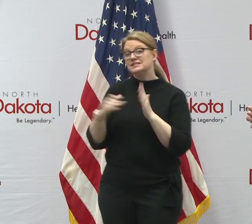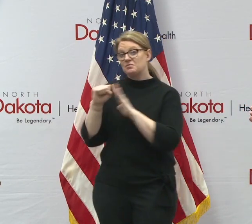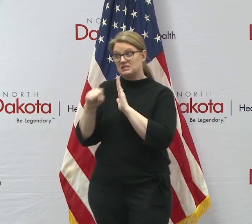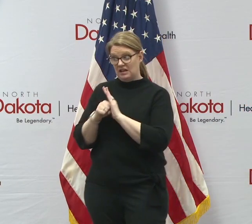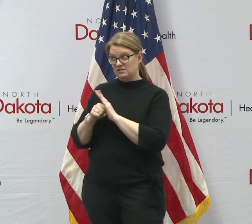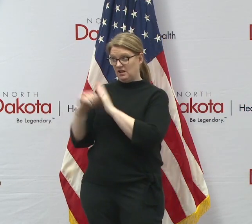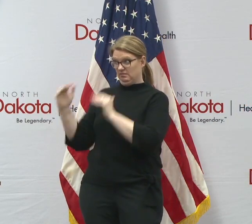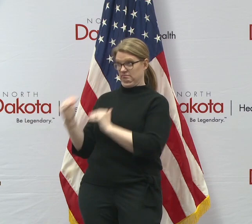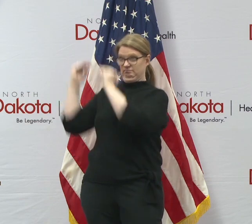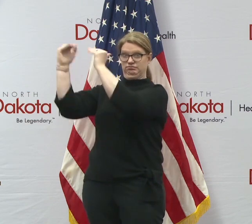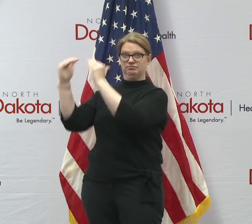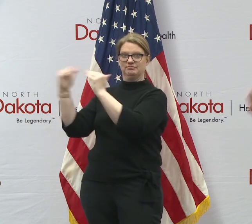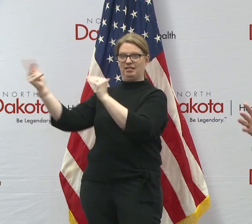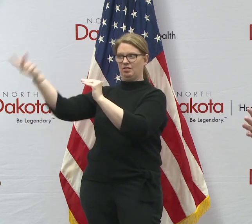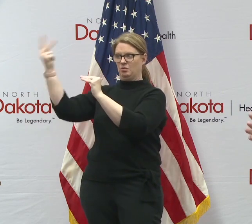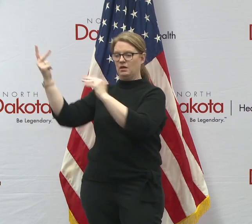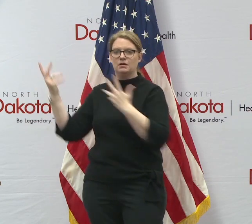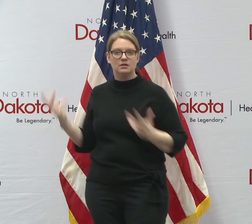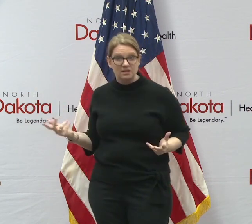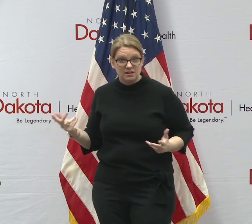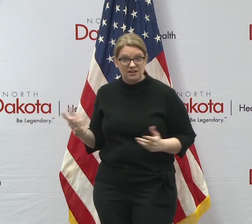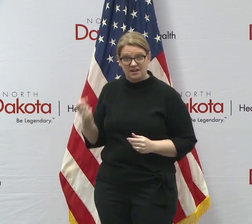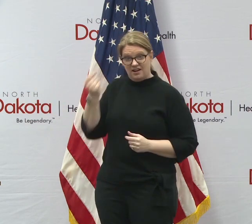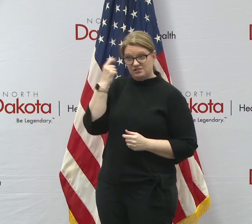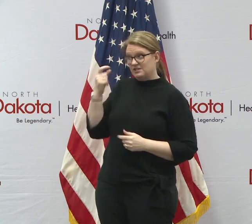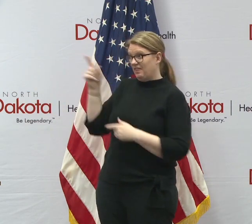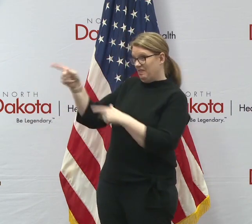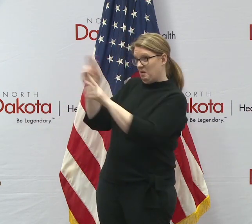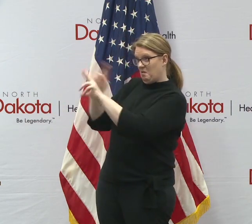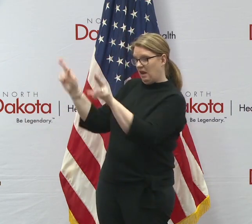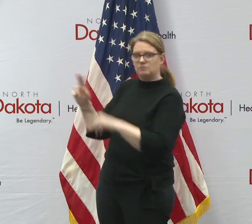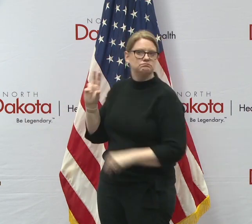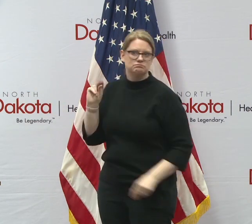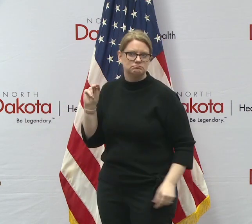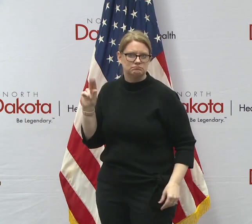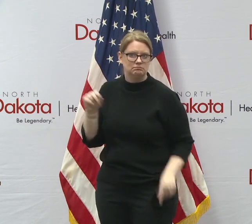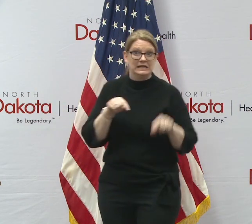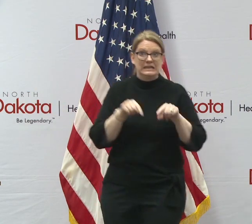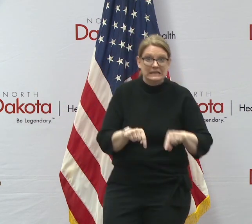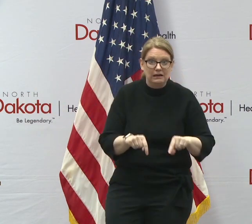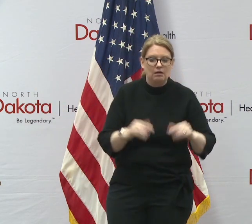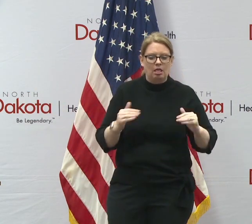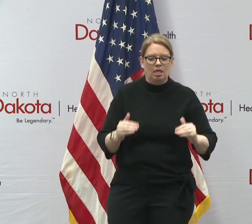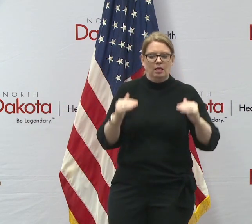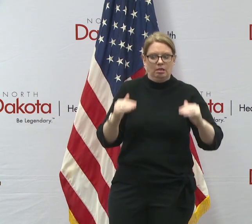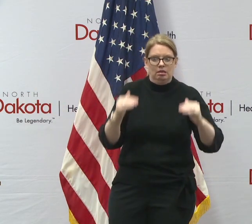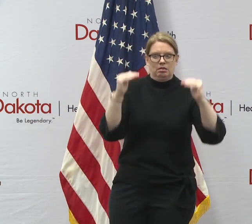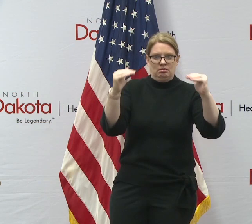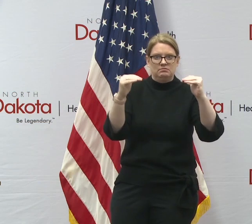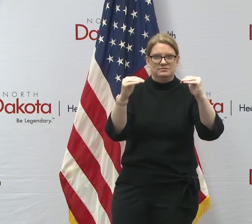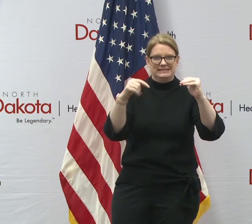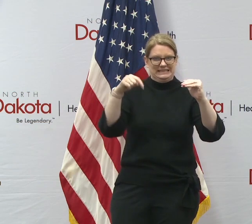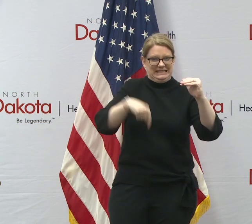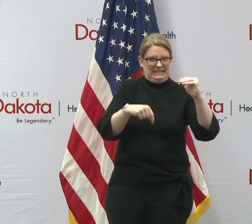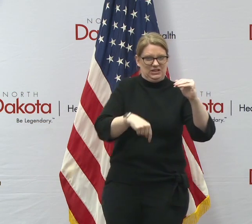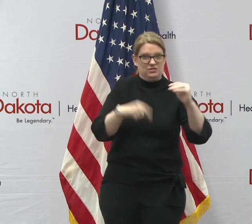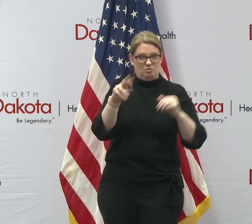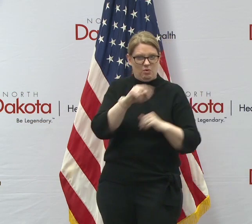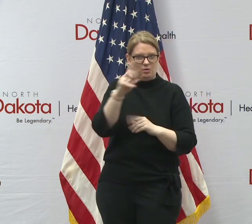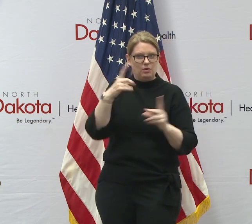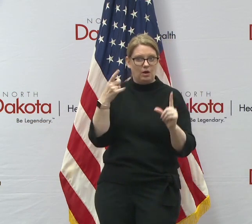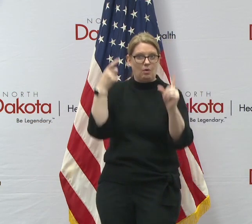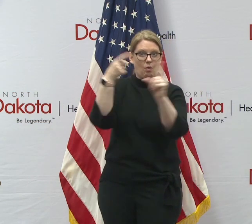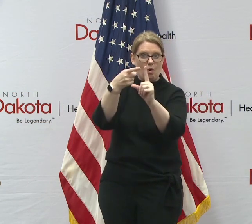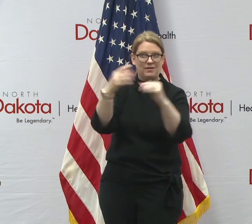and got hit with it before they even had it completed. But again, with all of your help, the goal would be that the